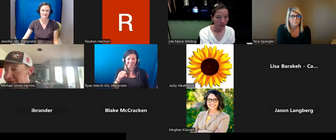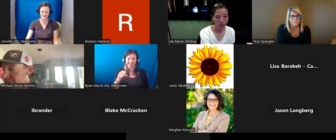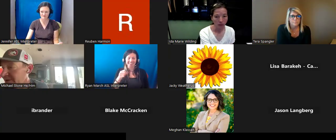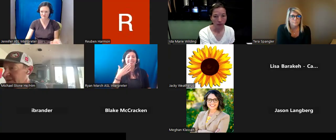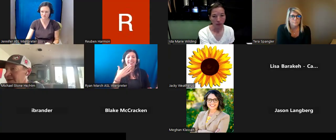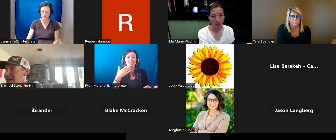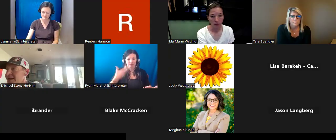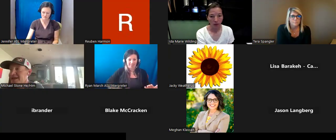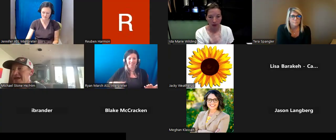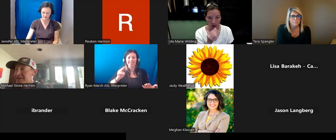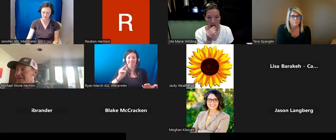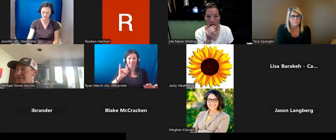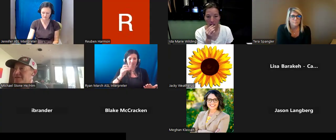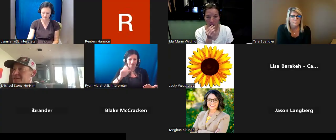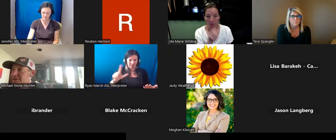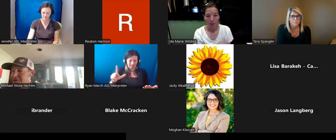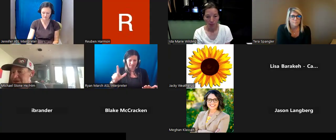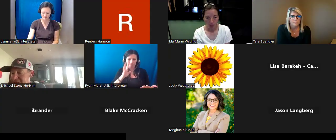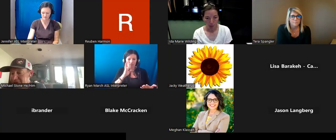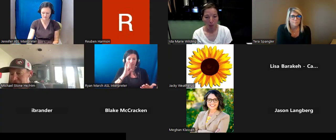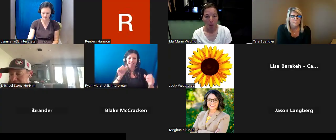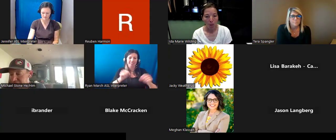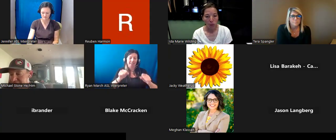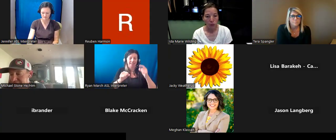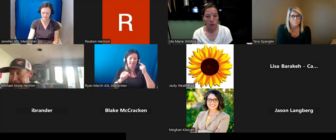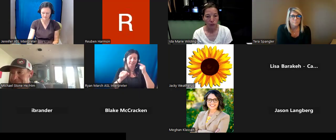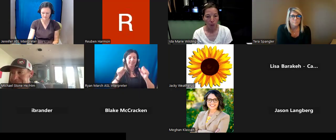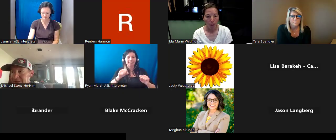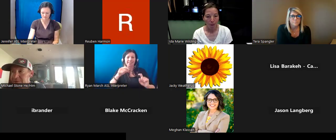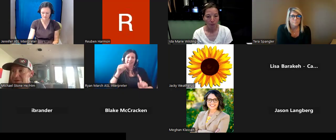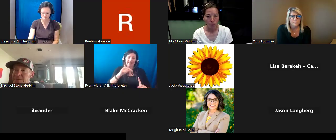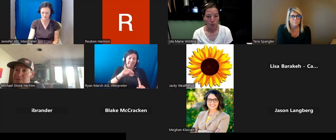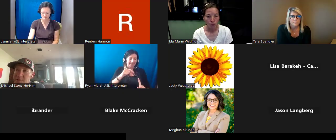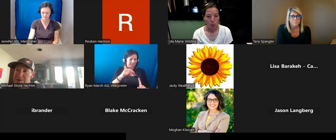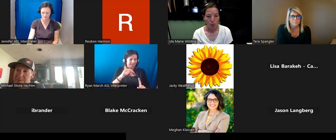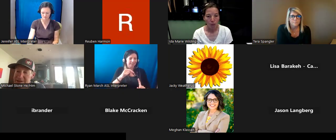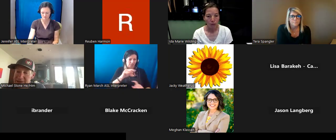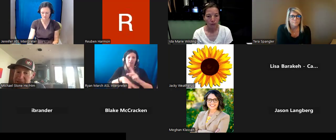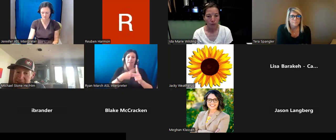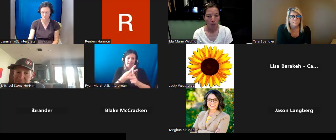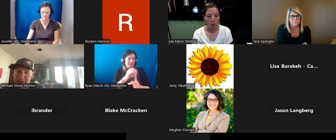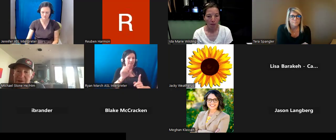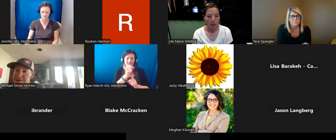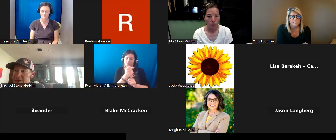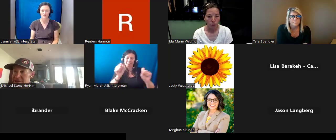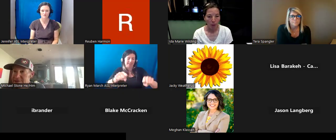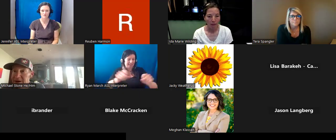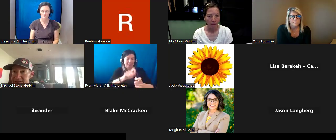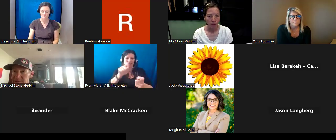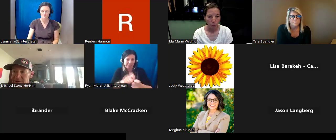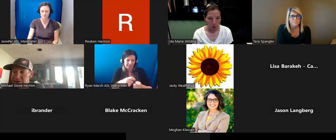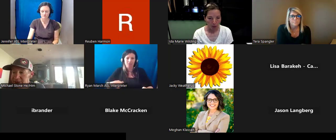Thank you, Michael speaking. Yeah, these are the kind of situations that we definitely want to be as involved